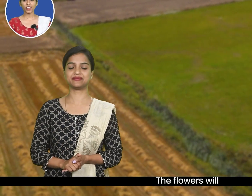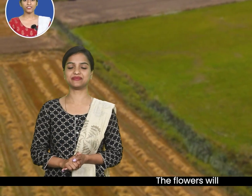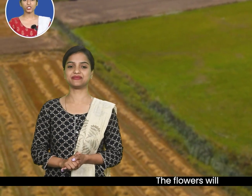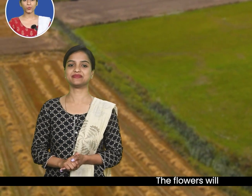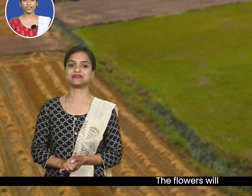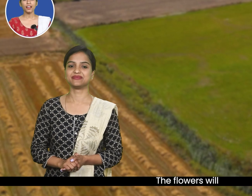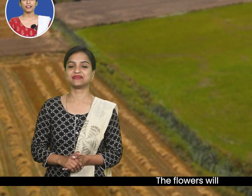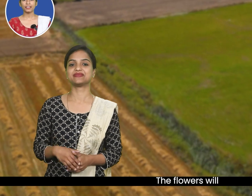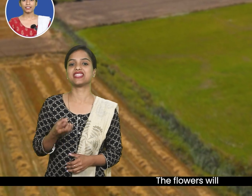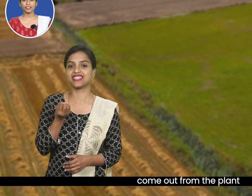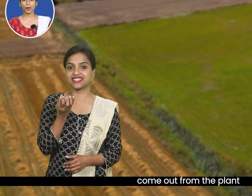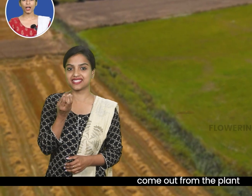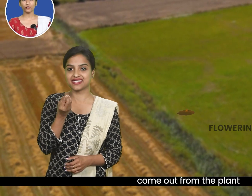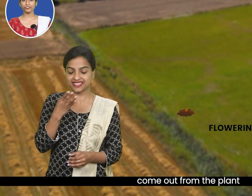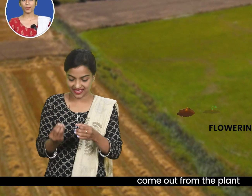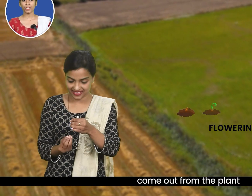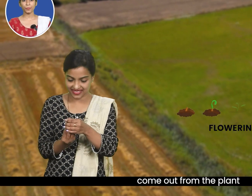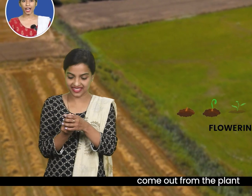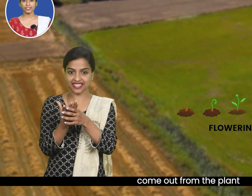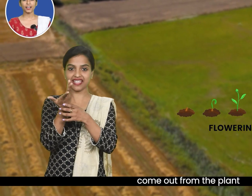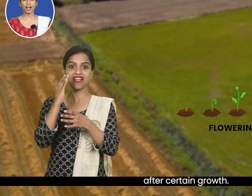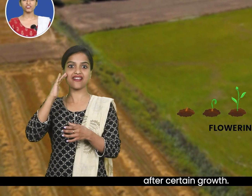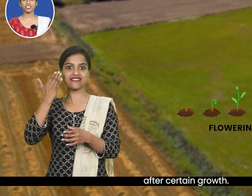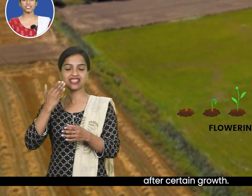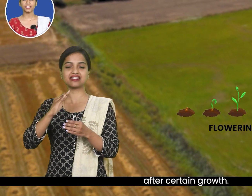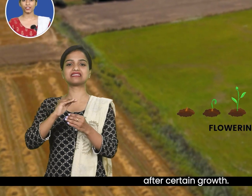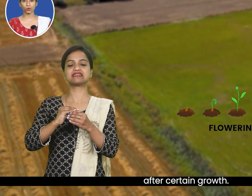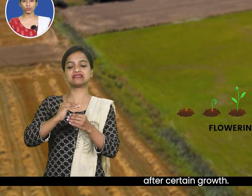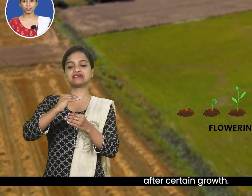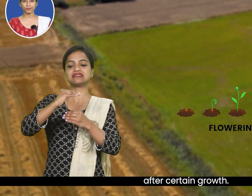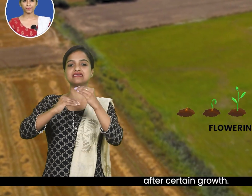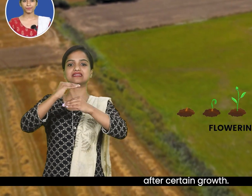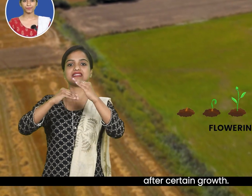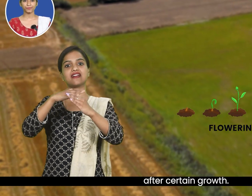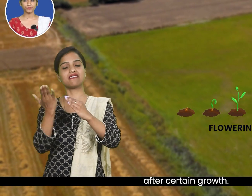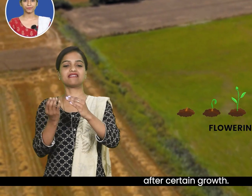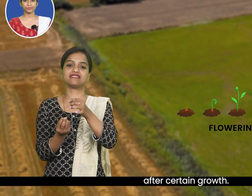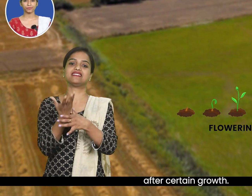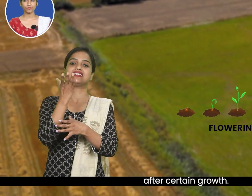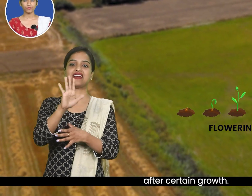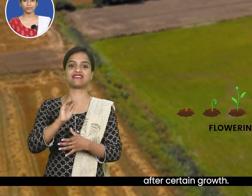The flowers will come out from the plant after certain growth.